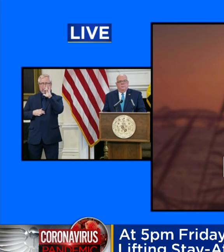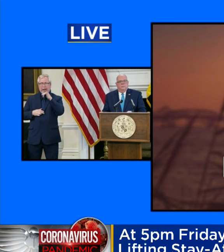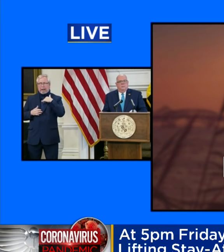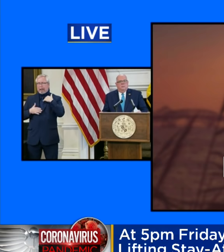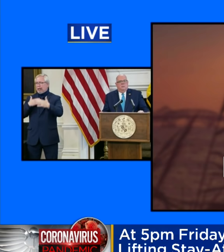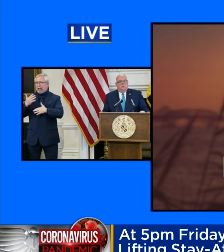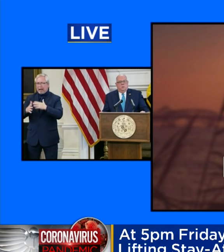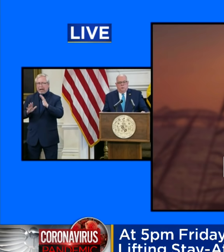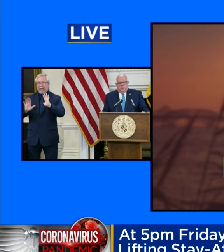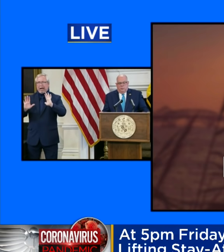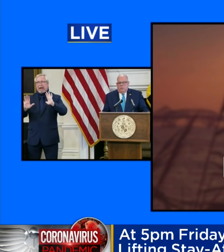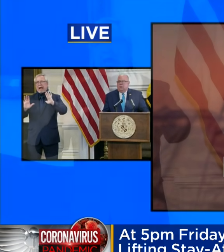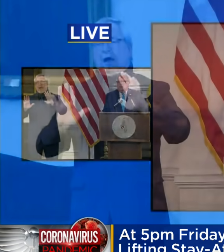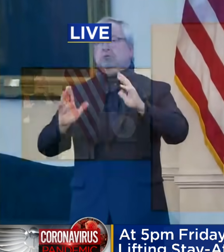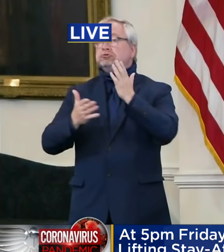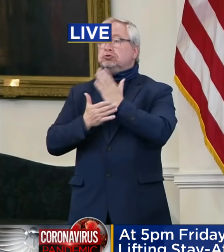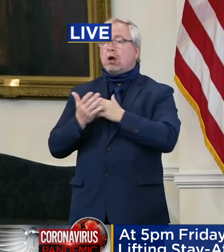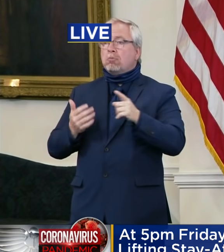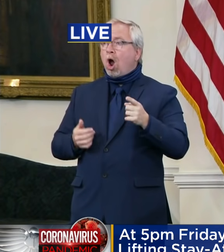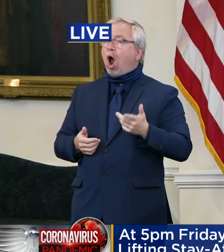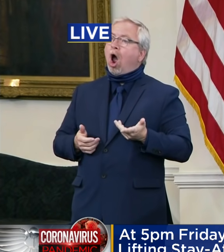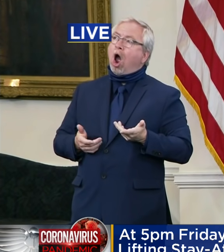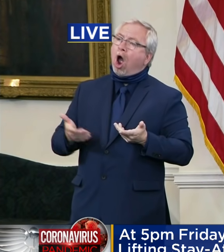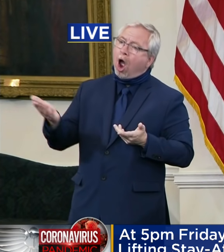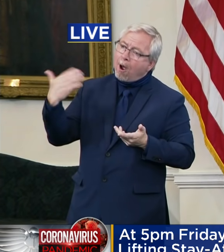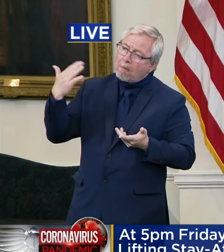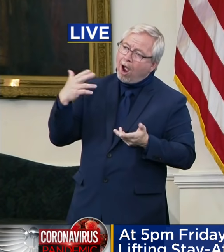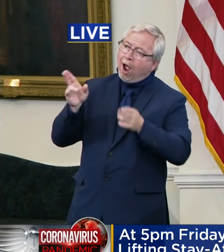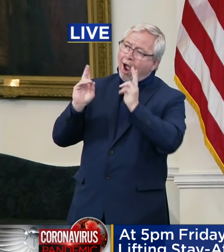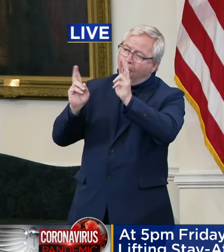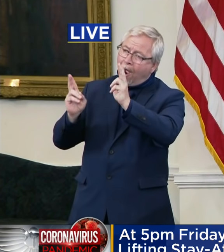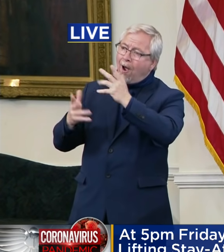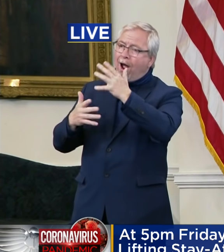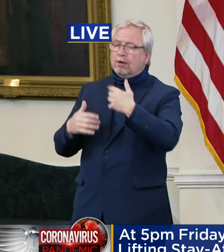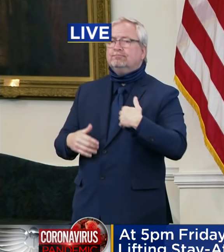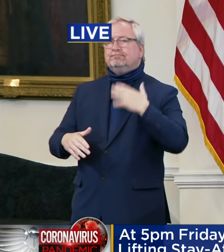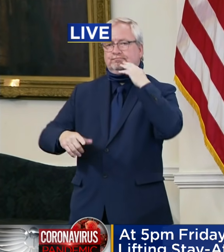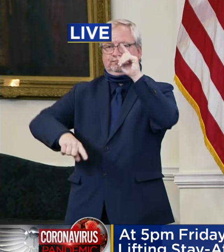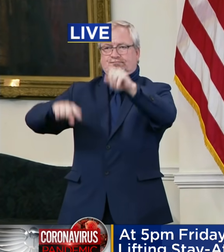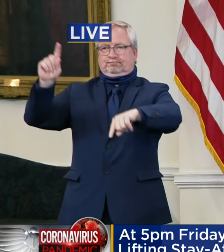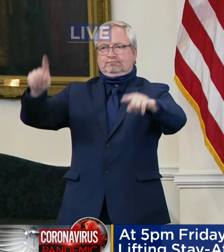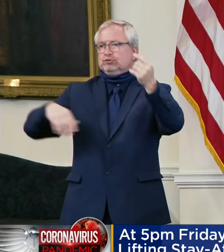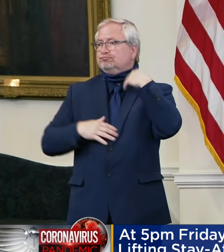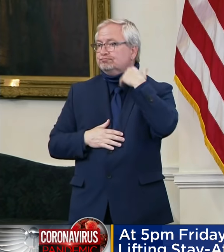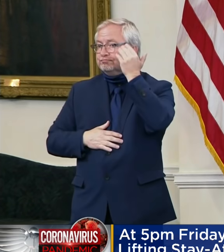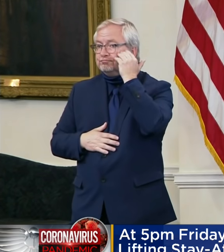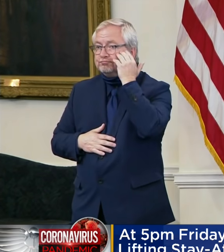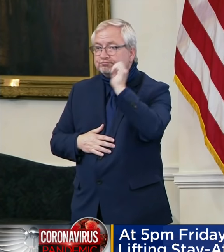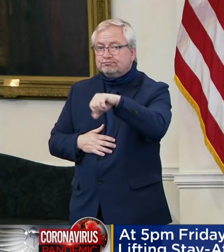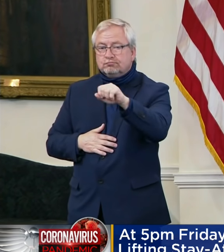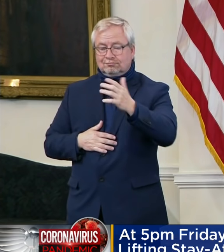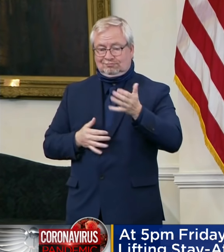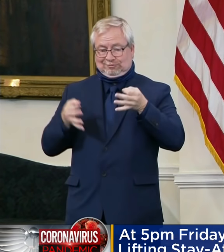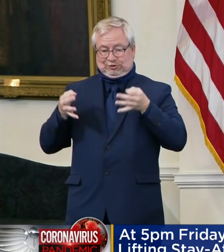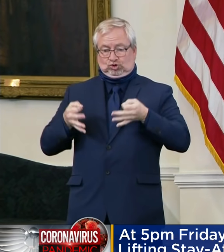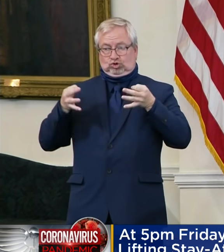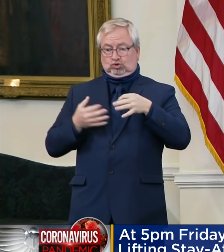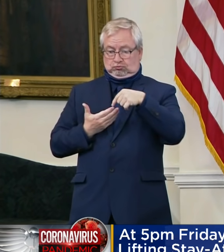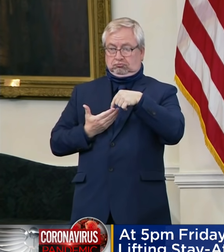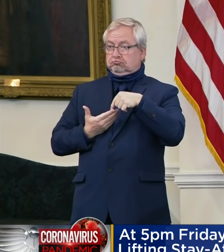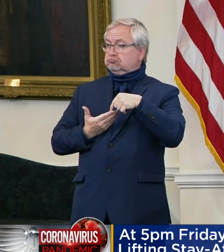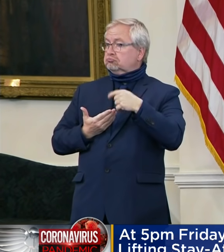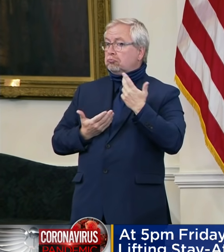quickly or too slowly, that each and every decision that we make is